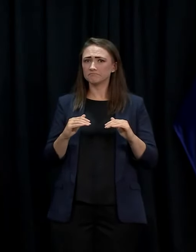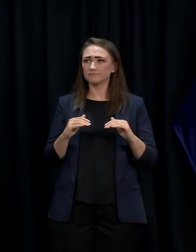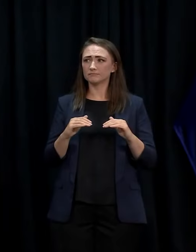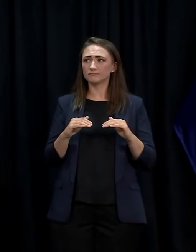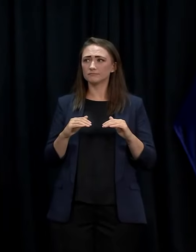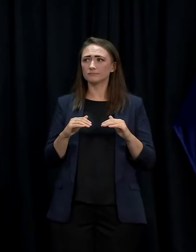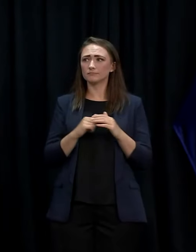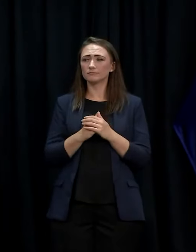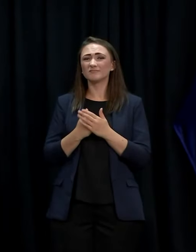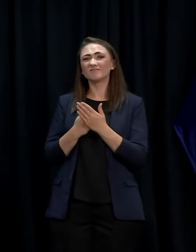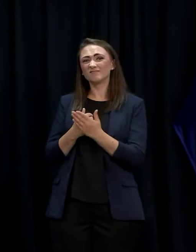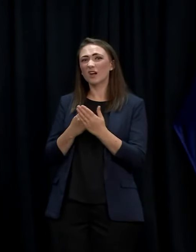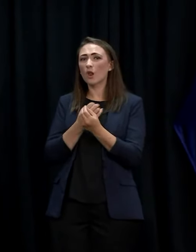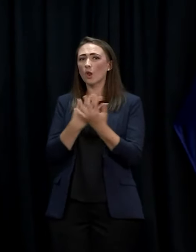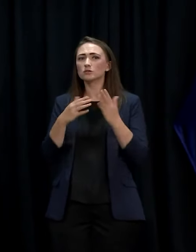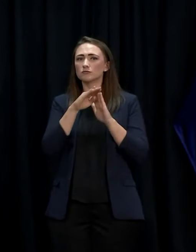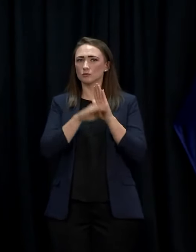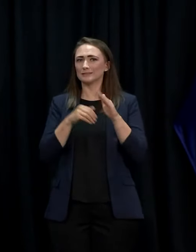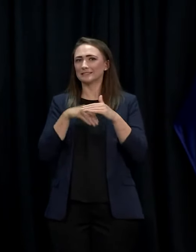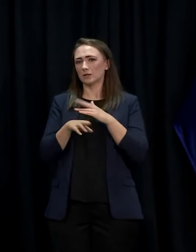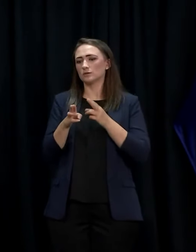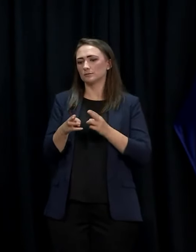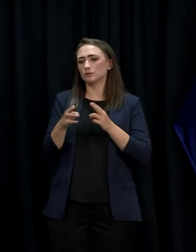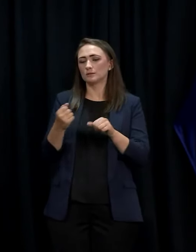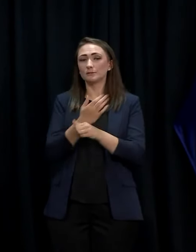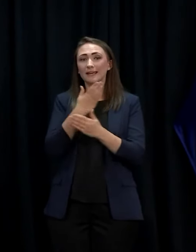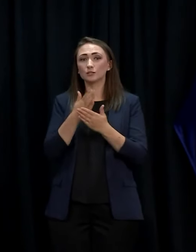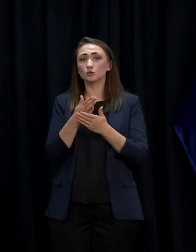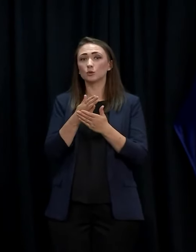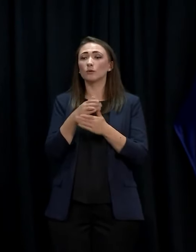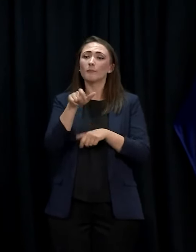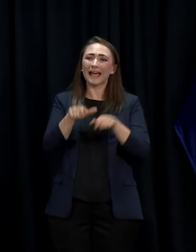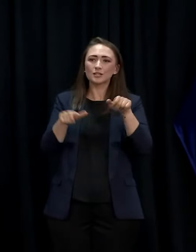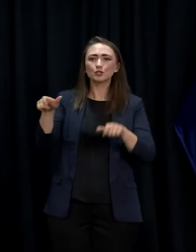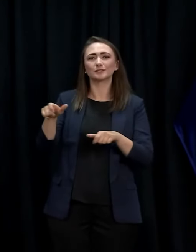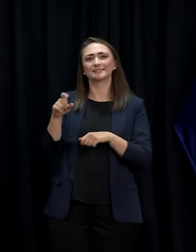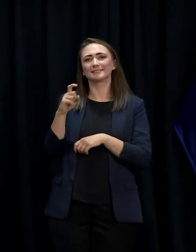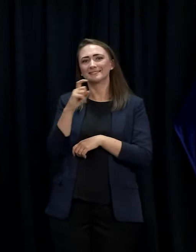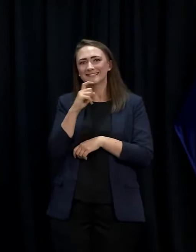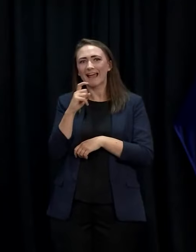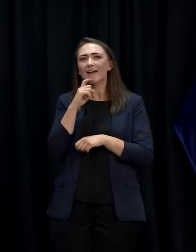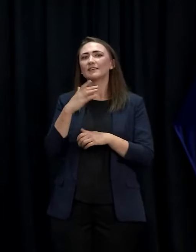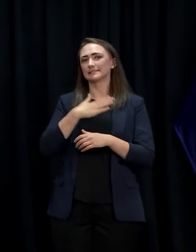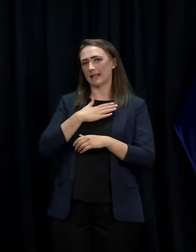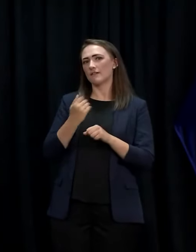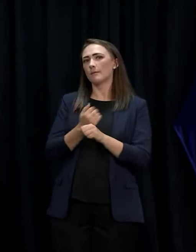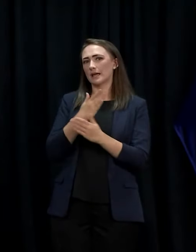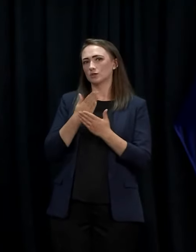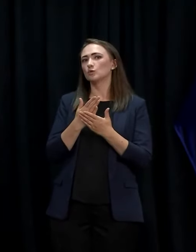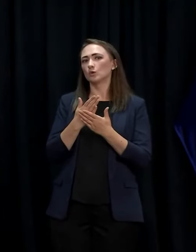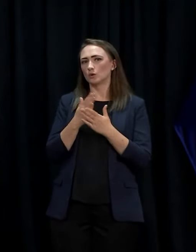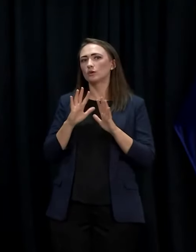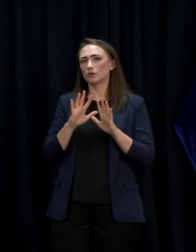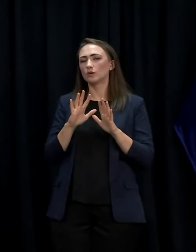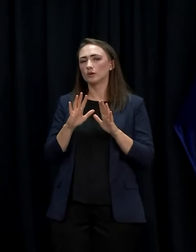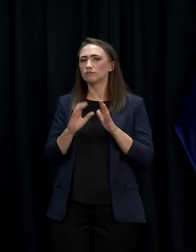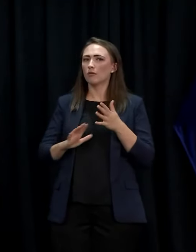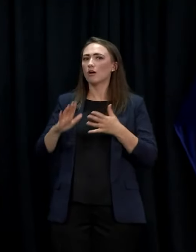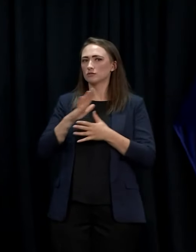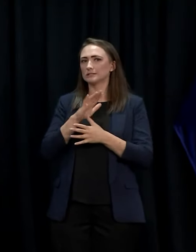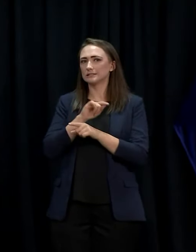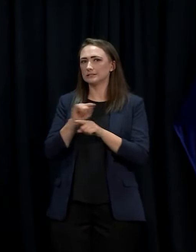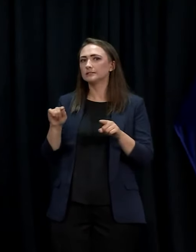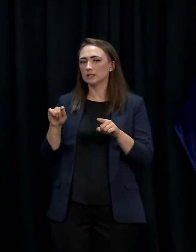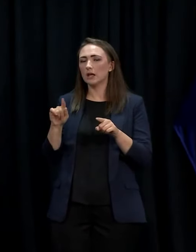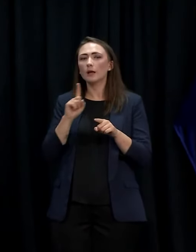keep patients, staff and others in the hospital safe. We have to acknowledge, though, that as we come off the peak, that the rate